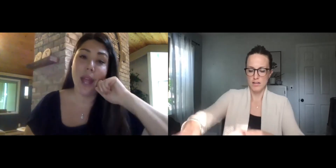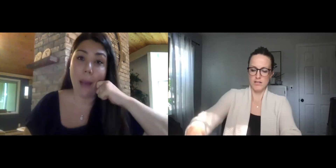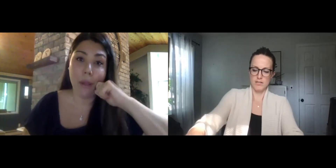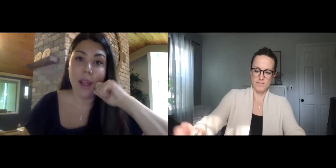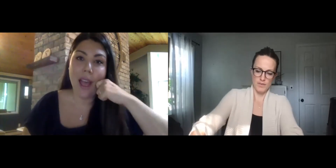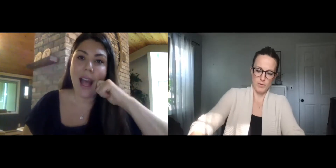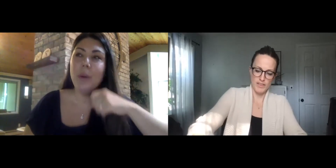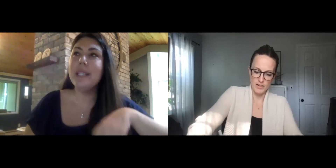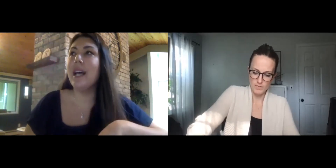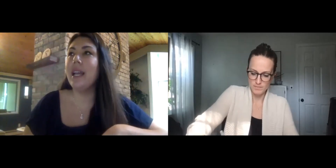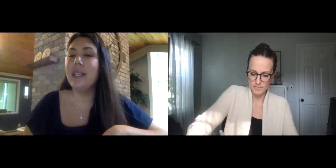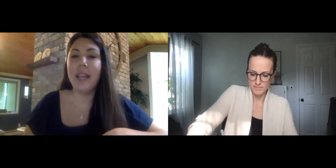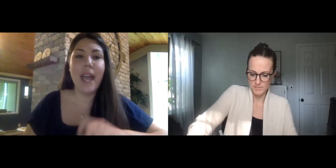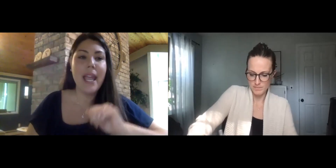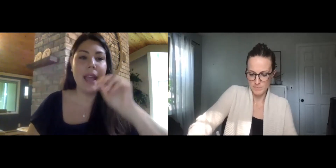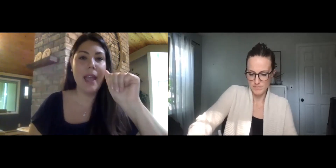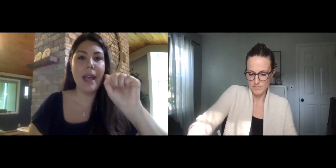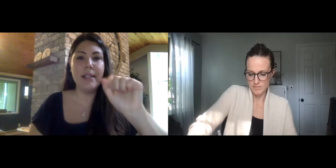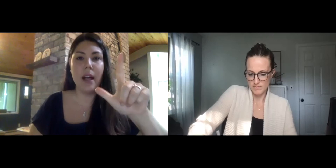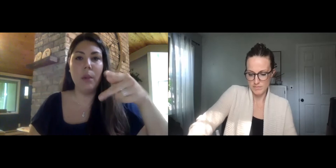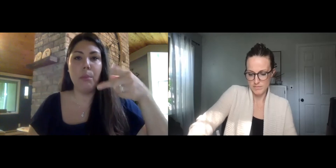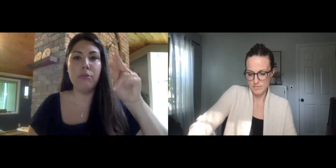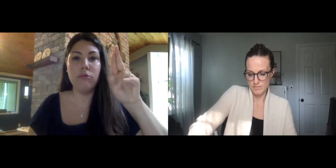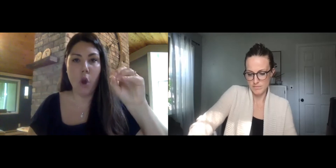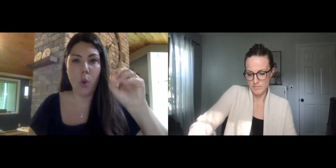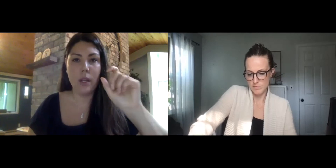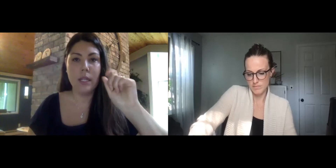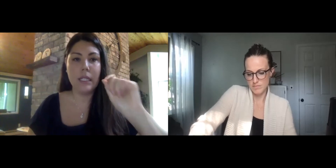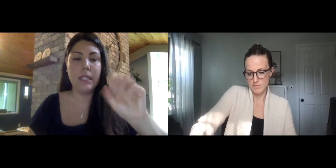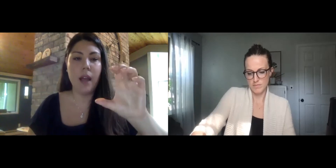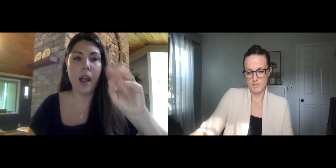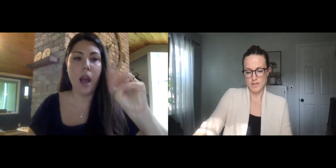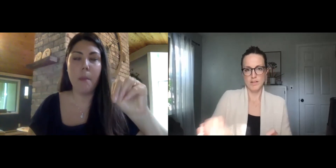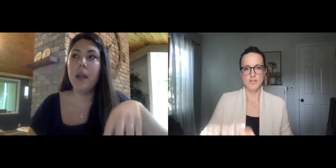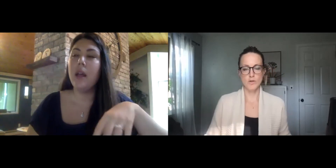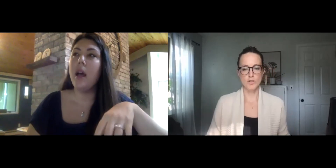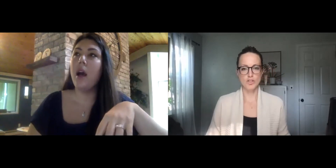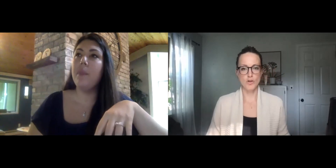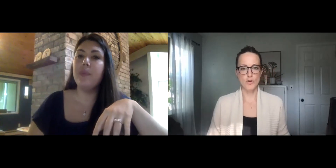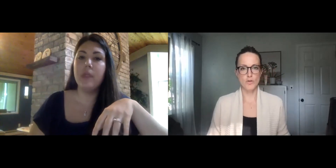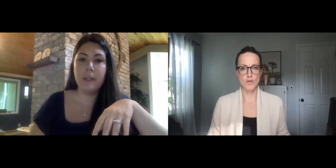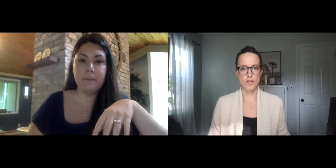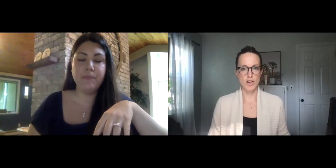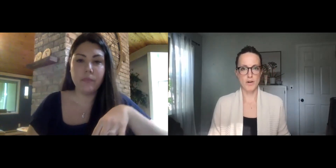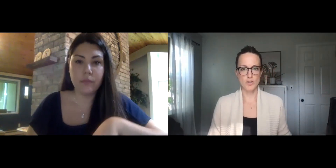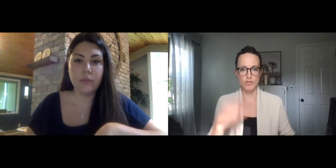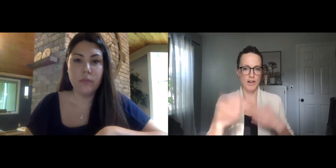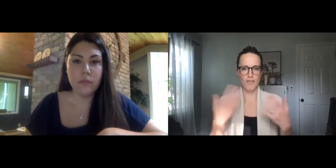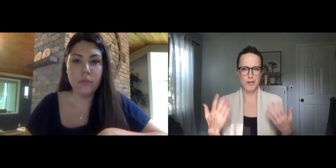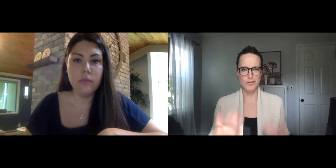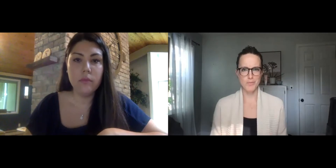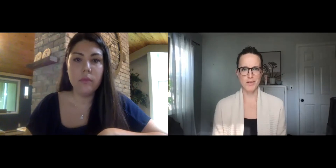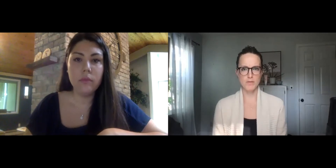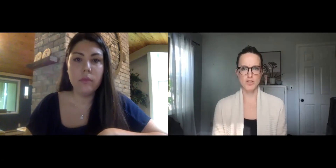sign apple? How do I sign, ASL Pro.com. So it'll just show you can look it up and it'll